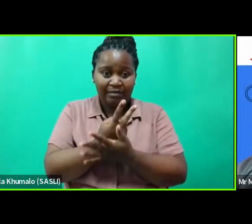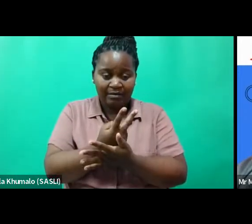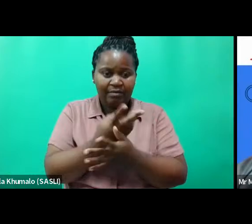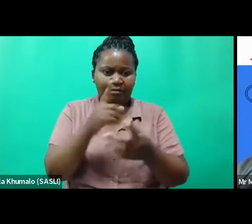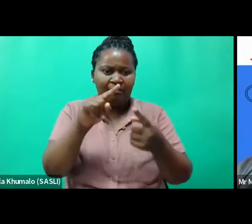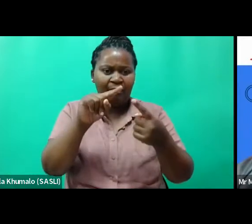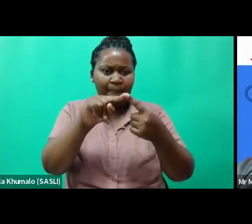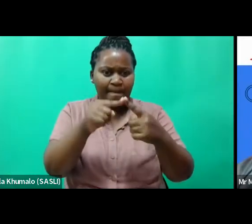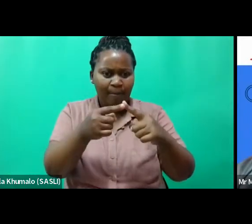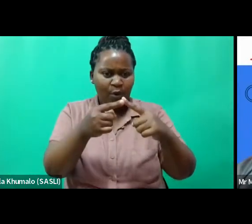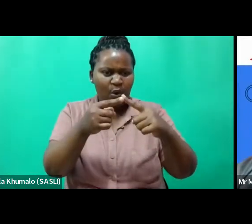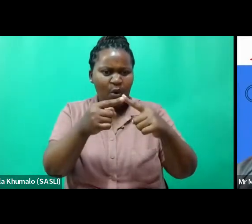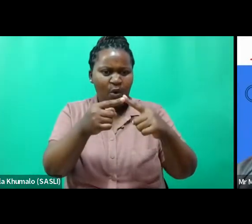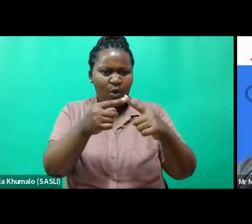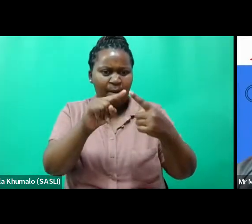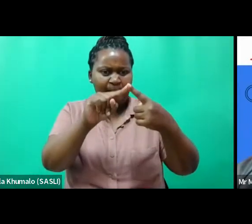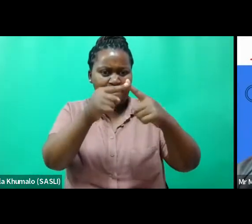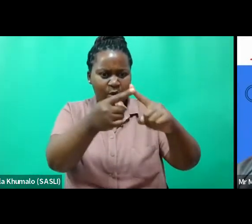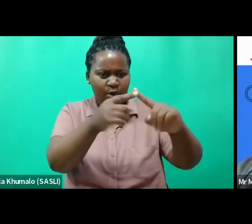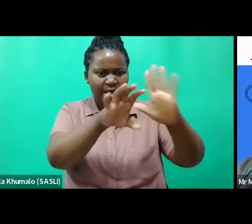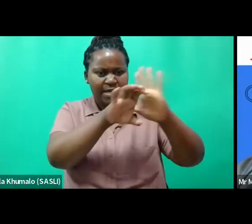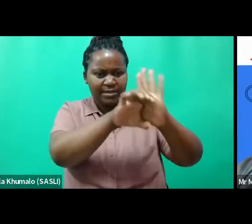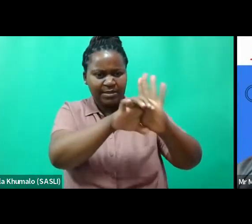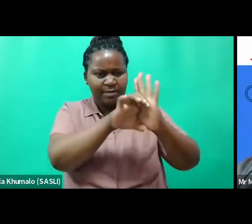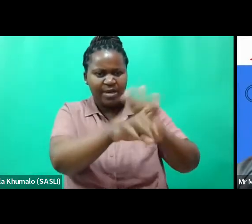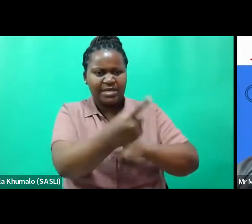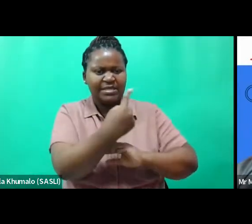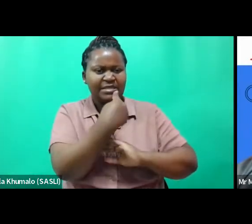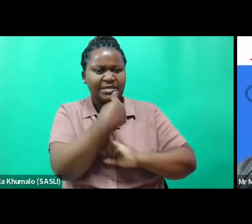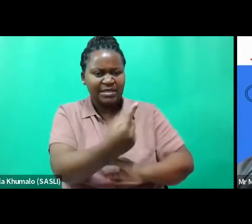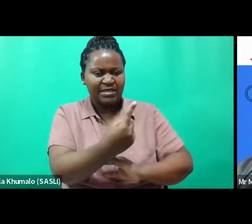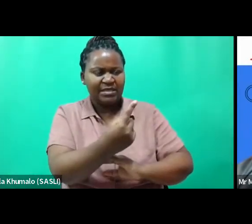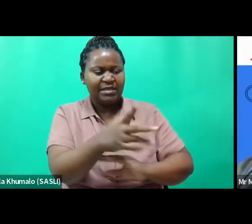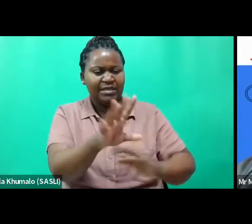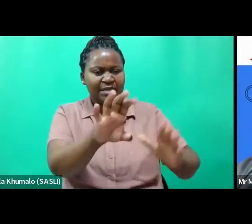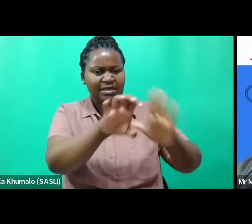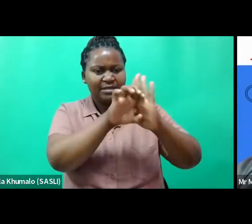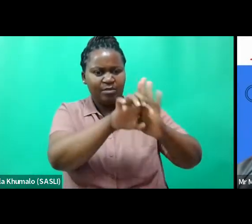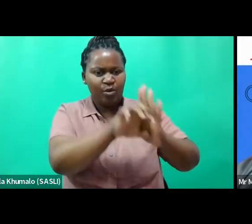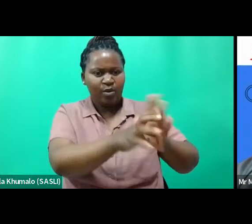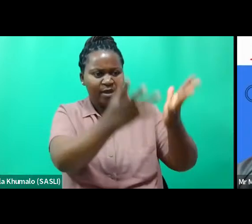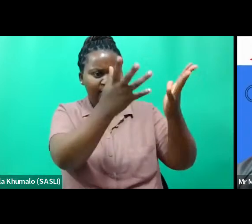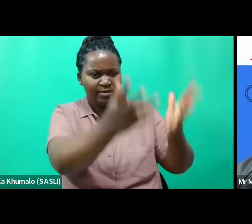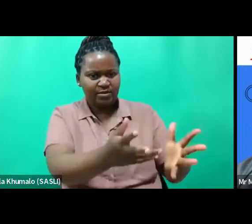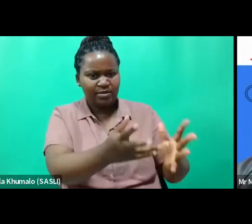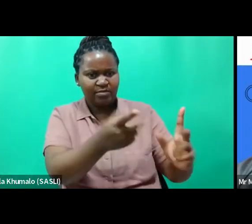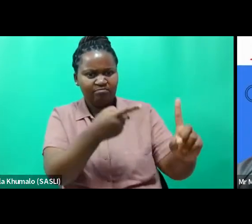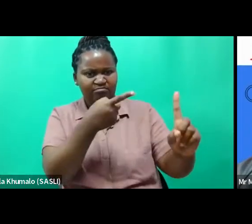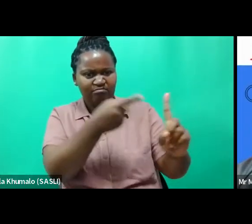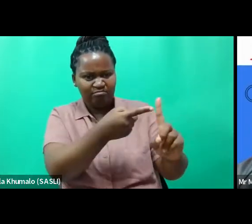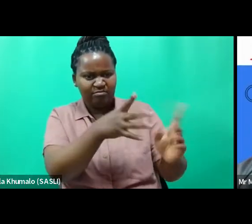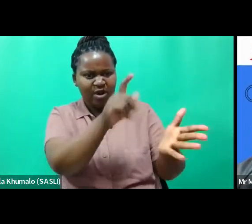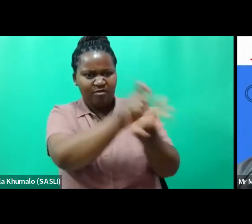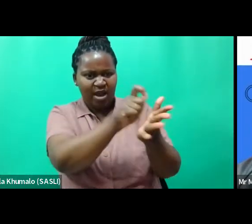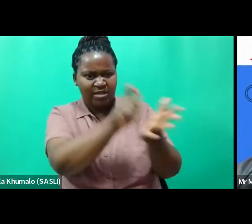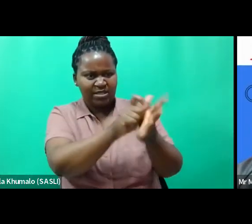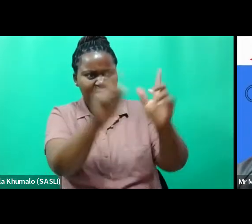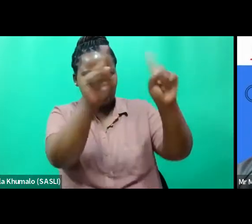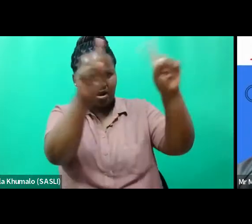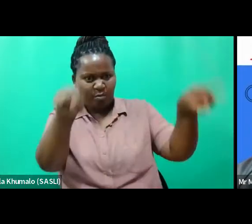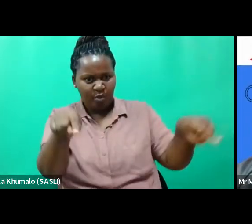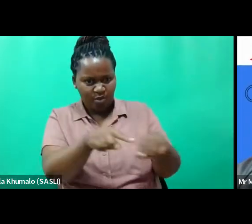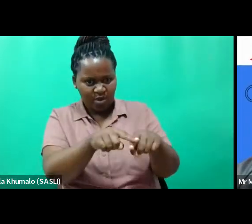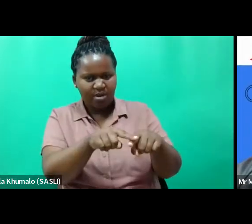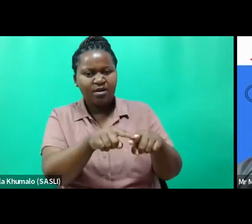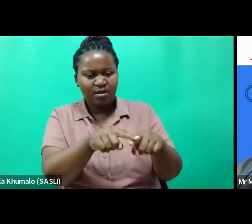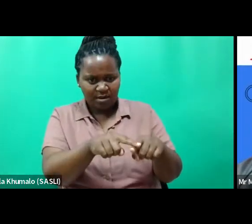pointing at examples, like saying an example such as this one, as I have written on the board, right? Are